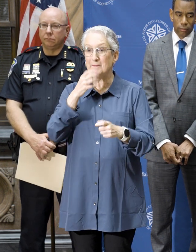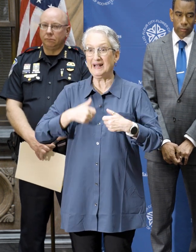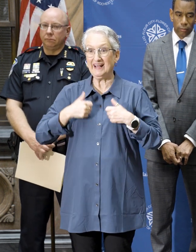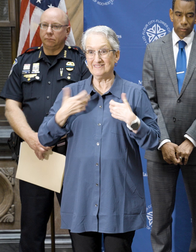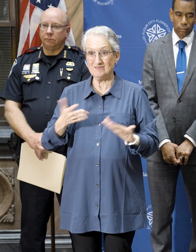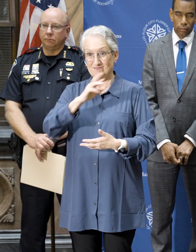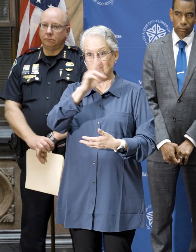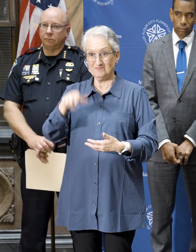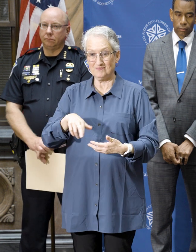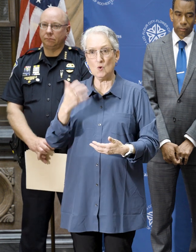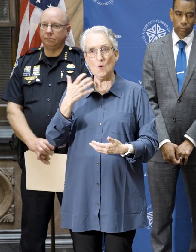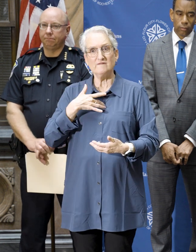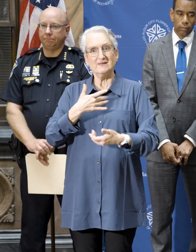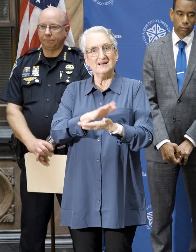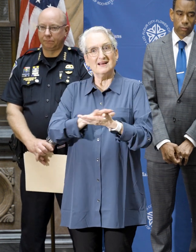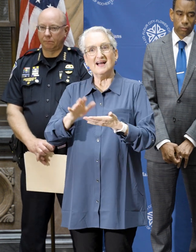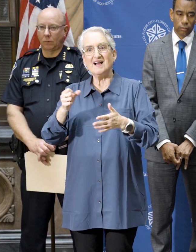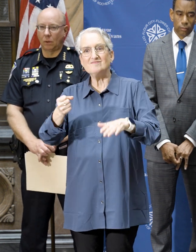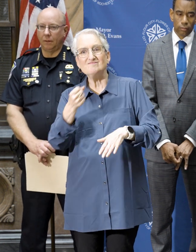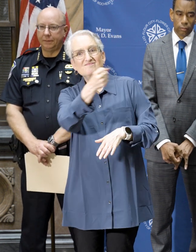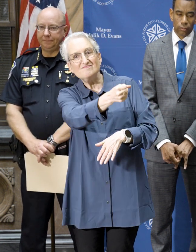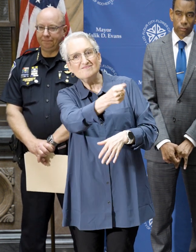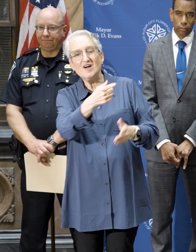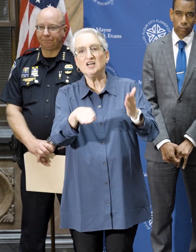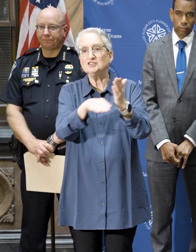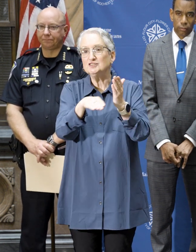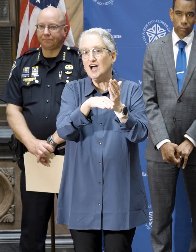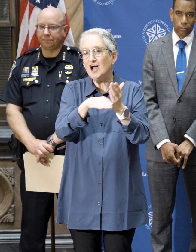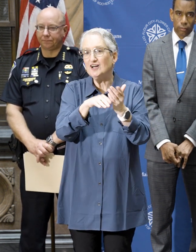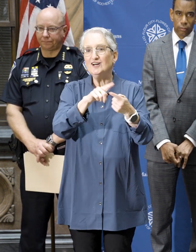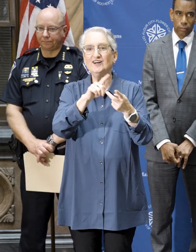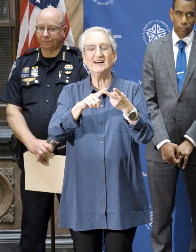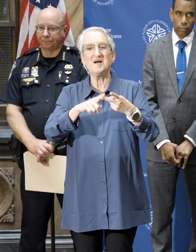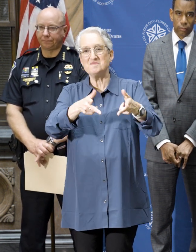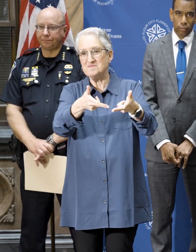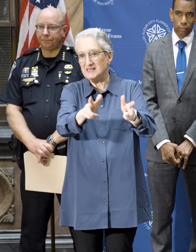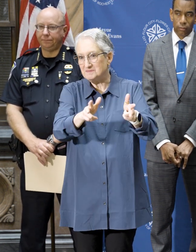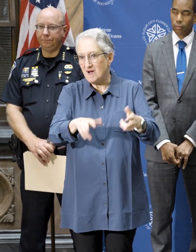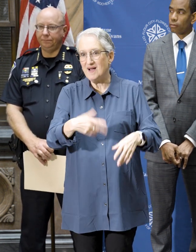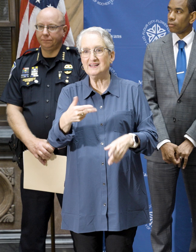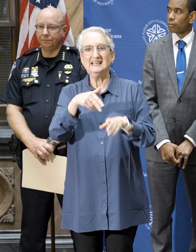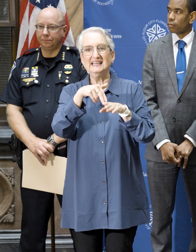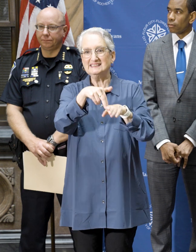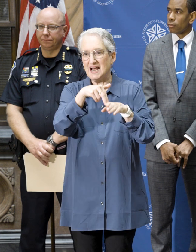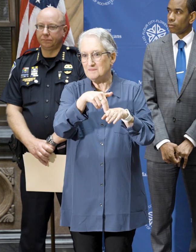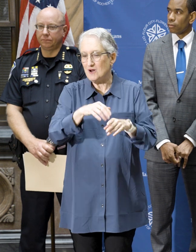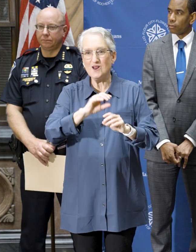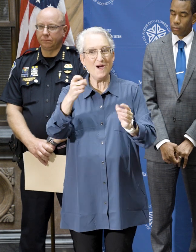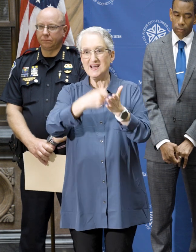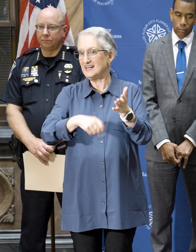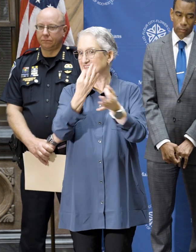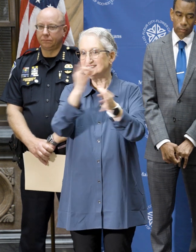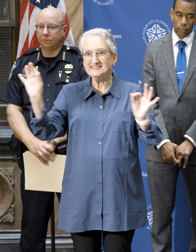put him into things like soccer, basketball, skateboarding at no cost to me. Thank you for